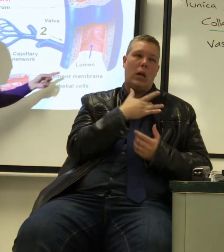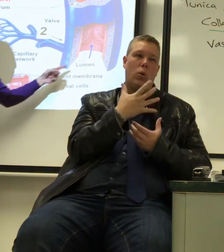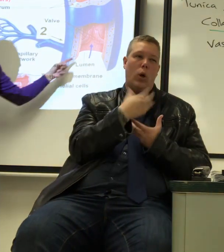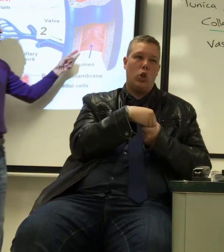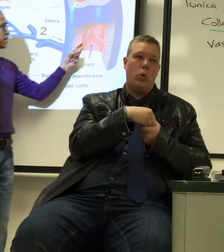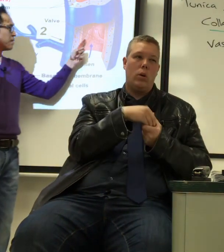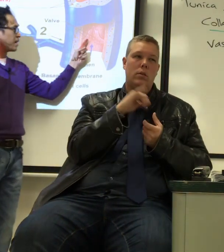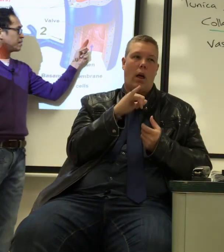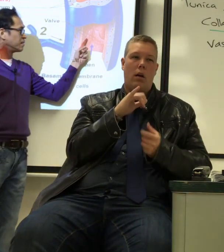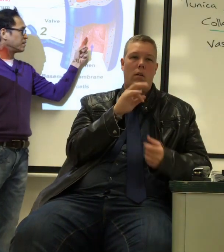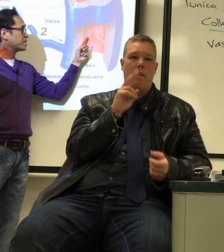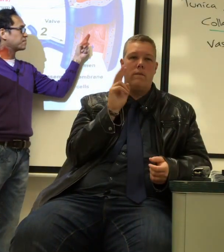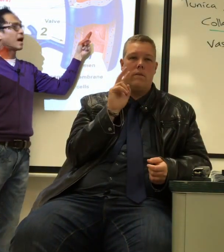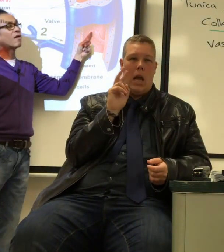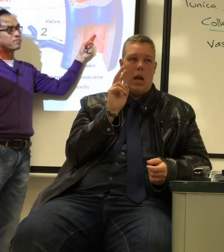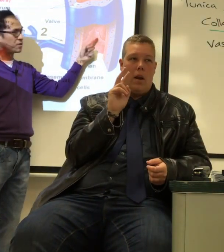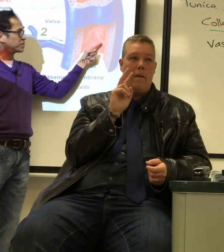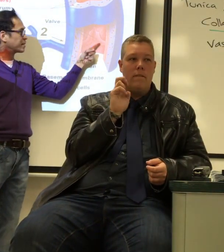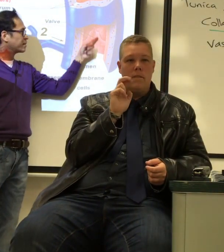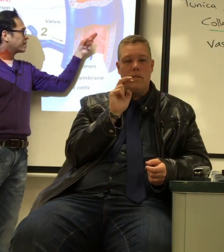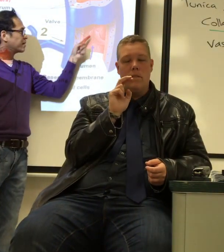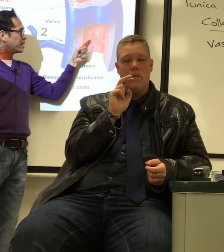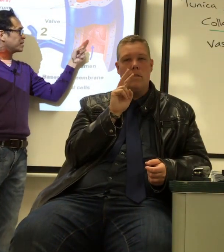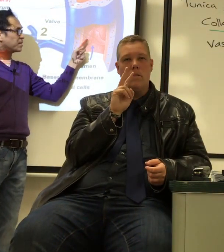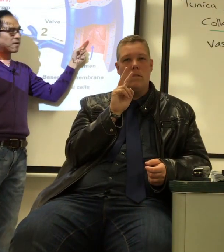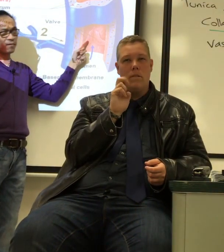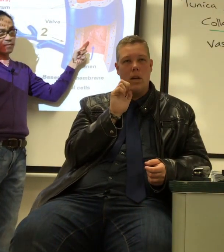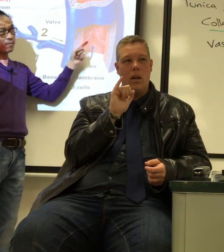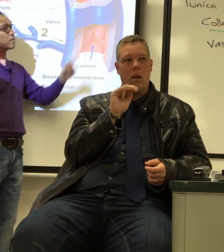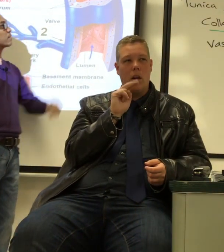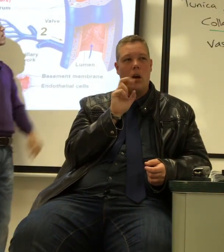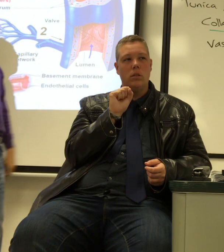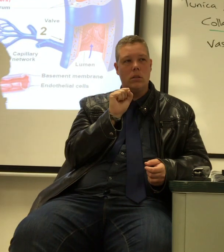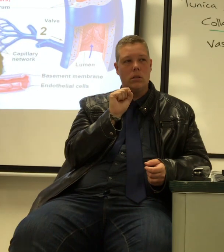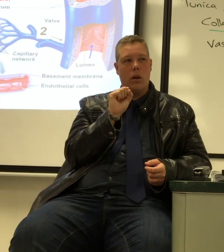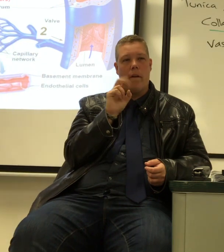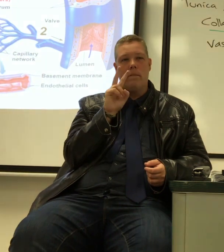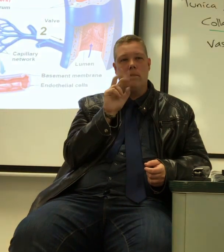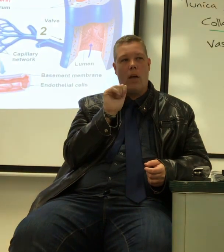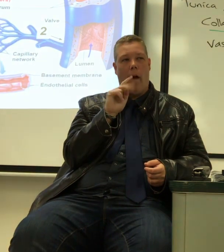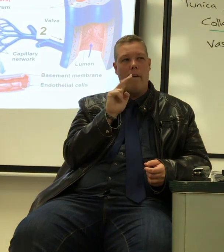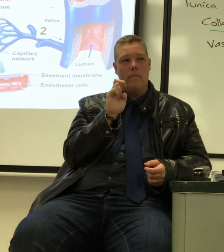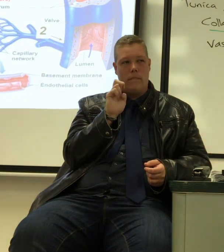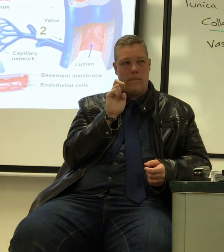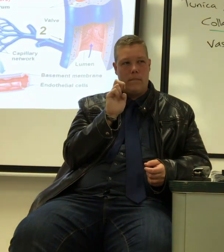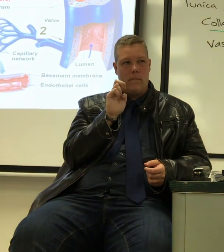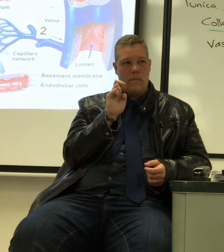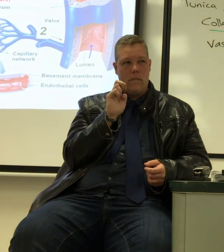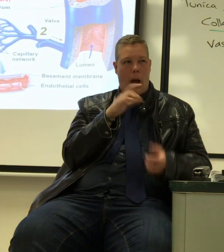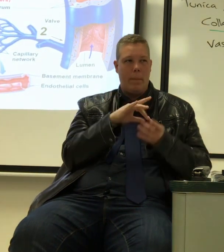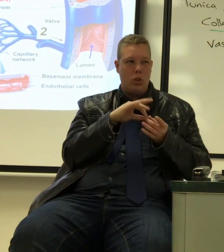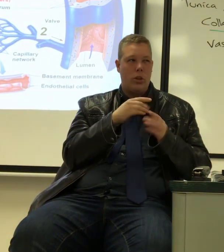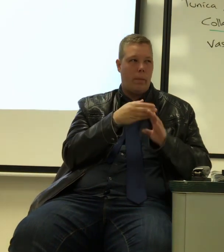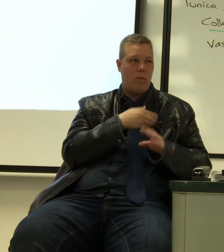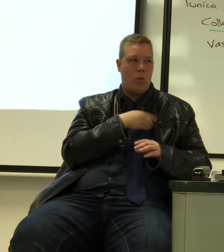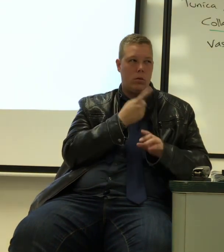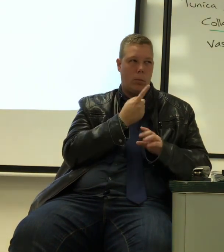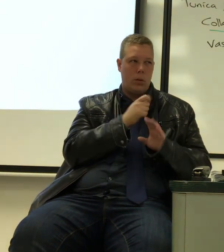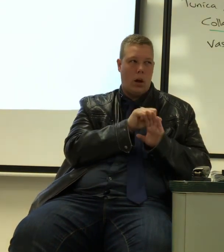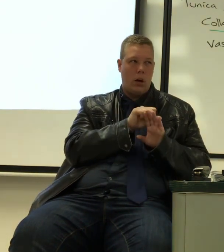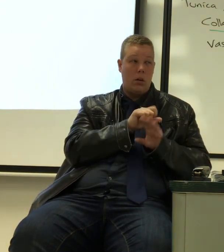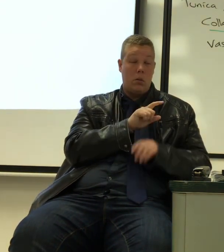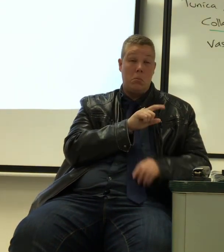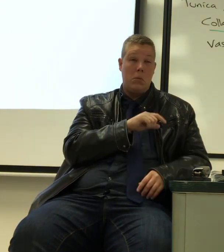is the venous valve, excuse me, it's in there. I did mention those earlier though. All